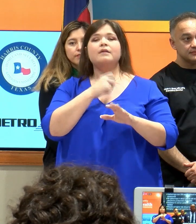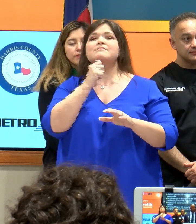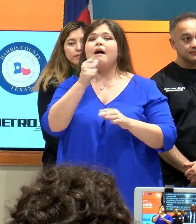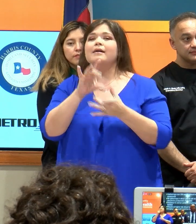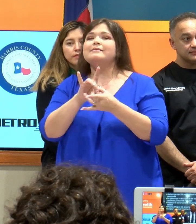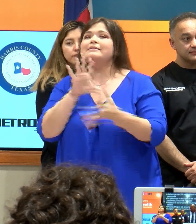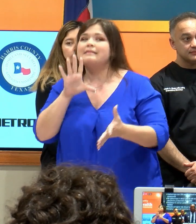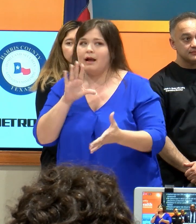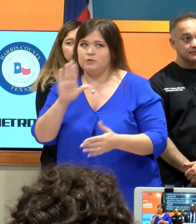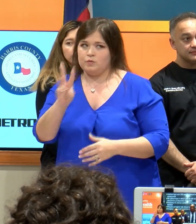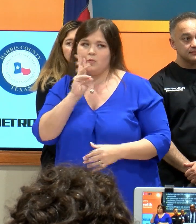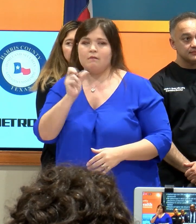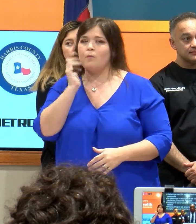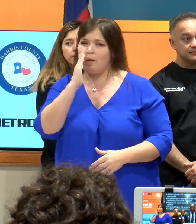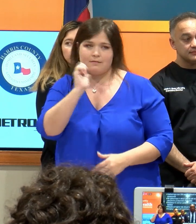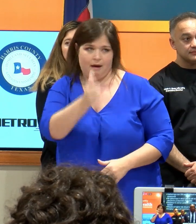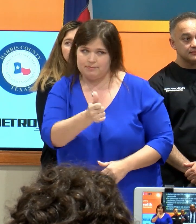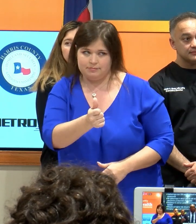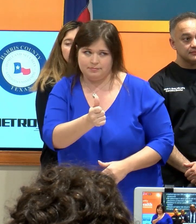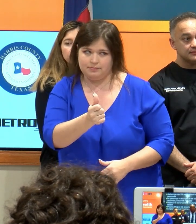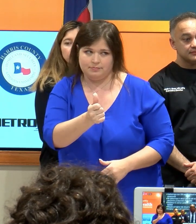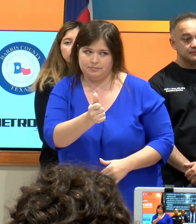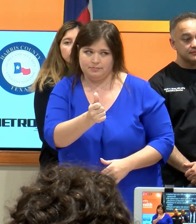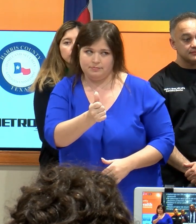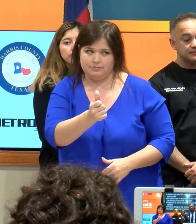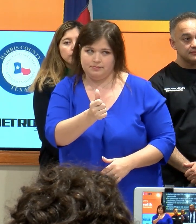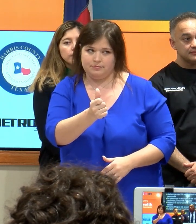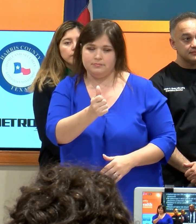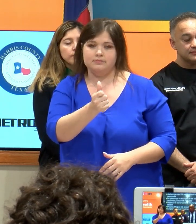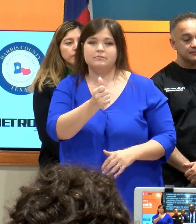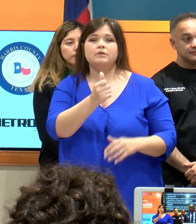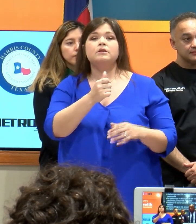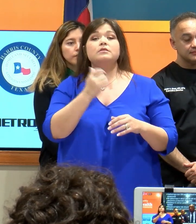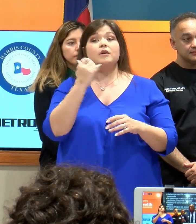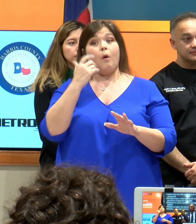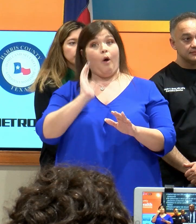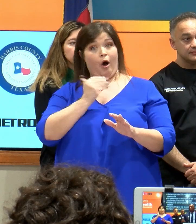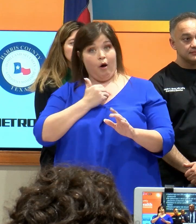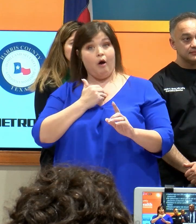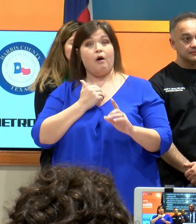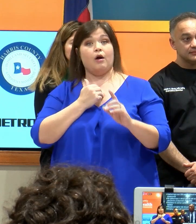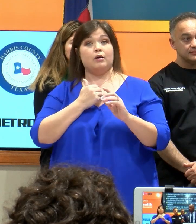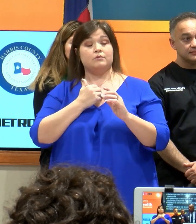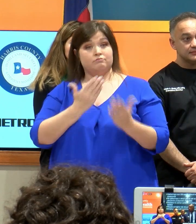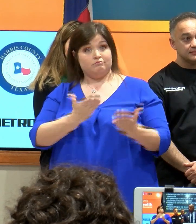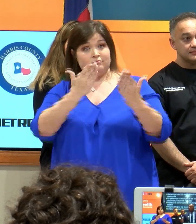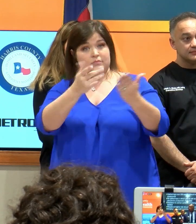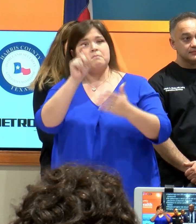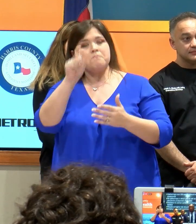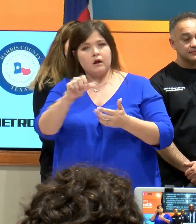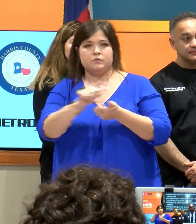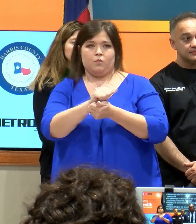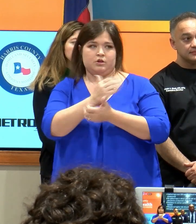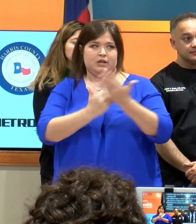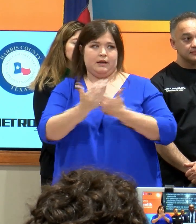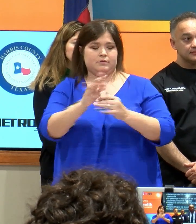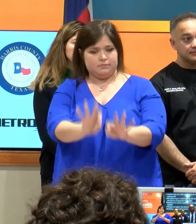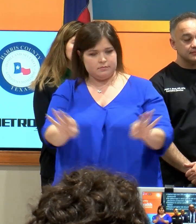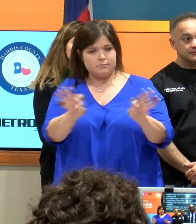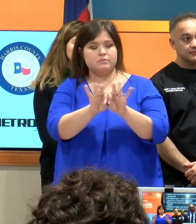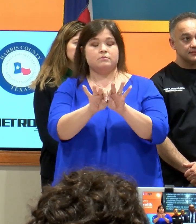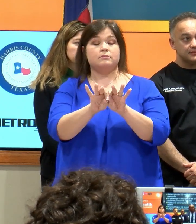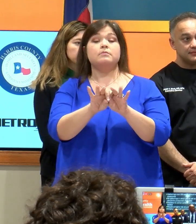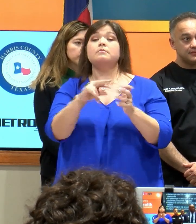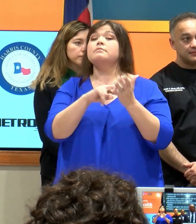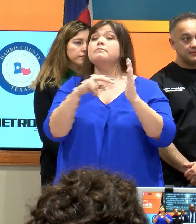hands, okay, whether you're living in someone's home or whether you're a business, we want you to have the ability to wash your hands. So through